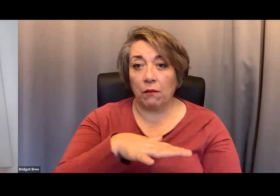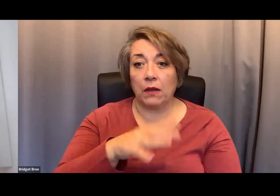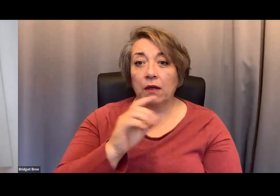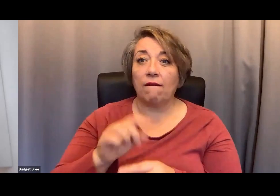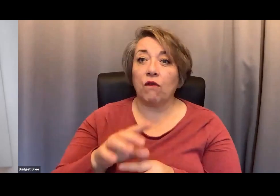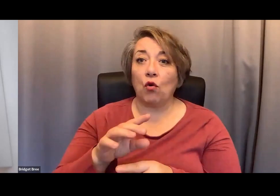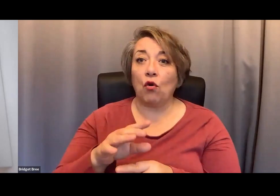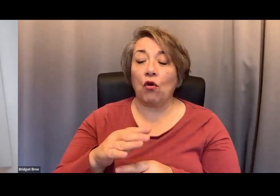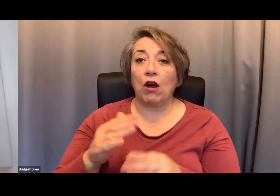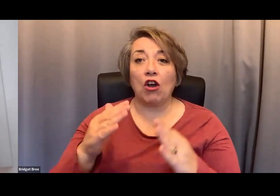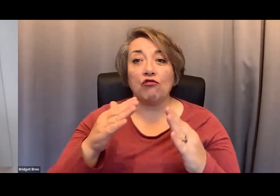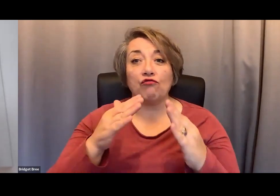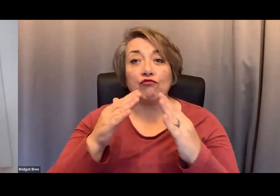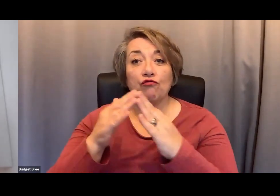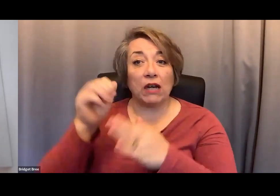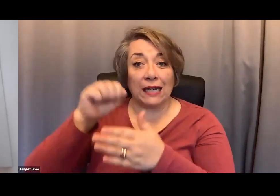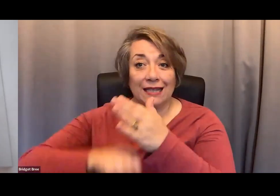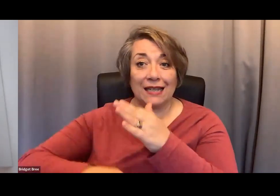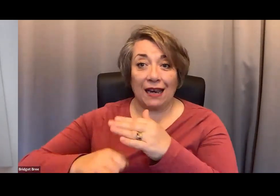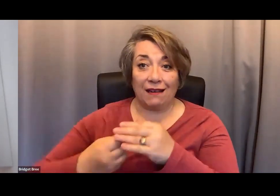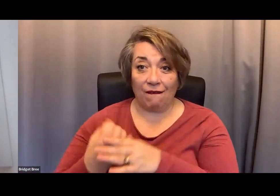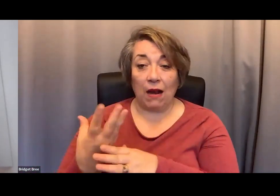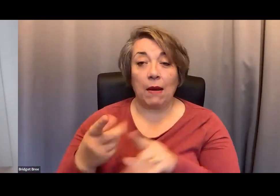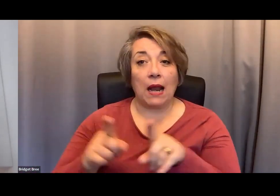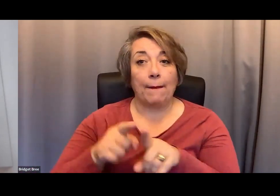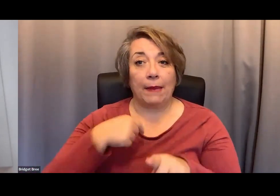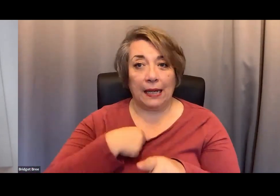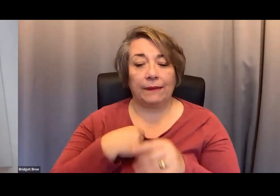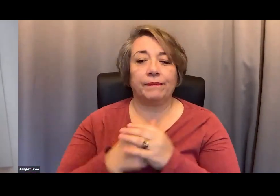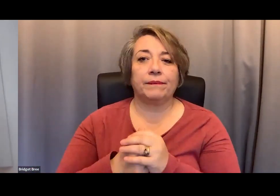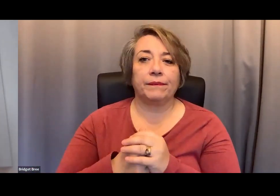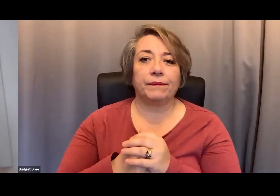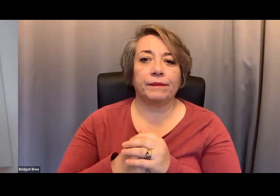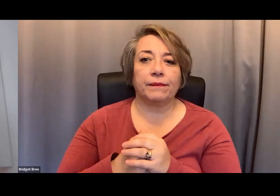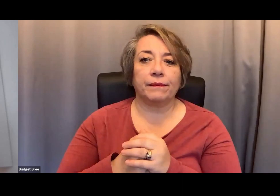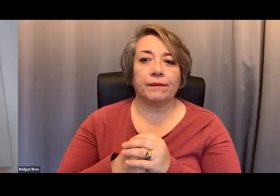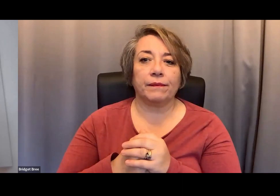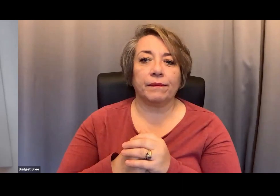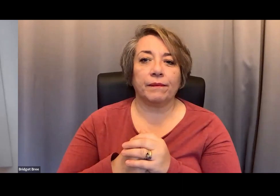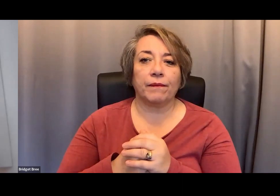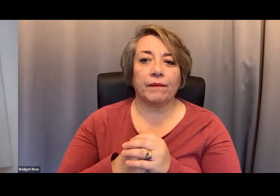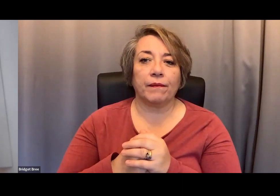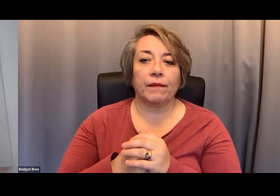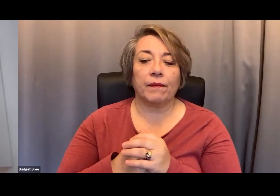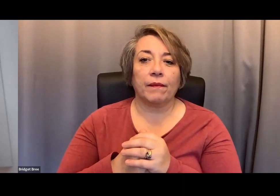developer as myself, for example. I think basically that was the need for me to engage with this, is